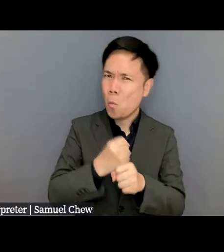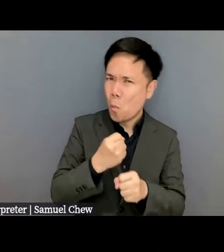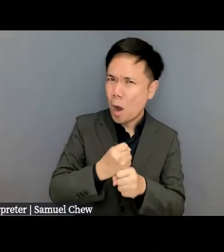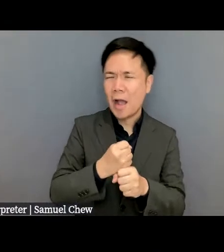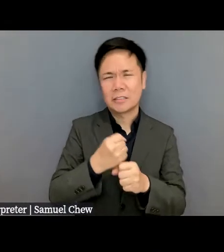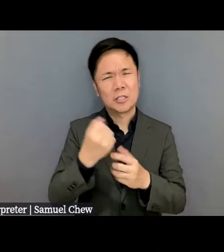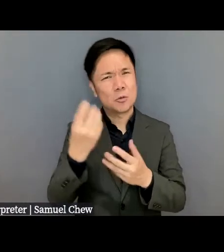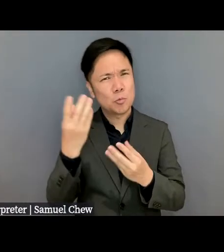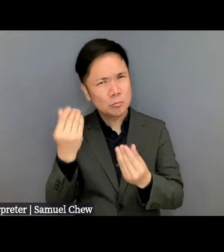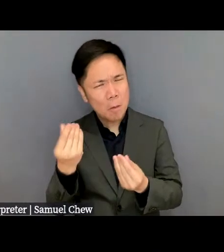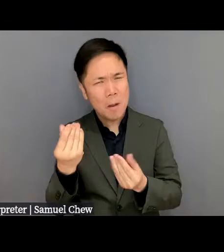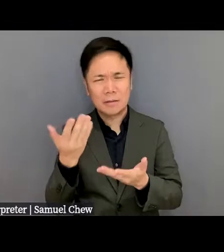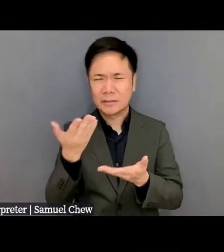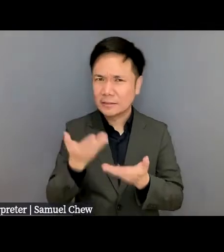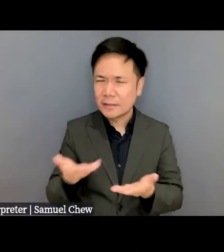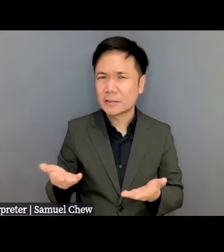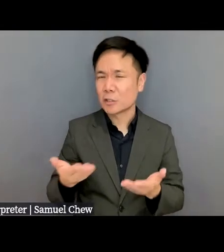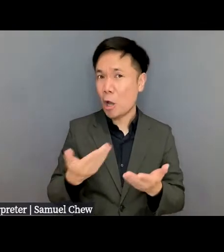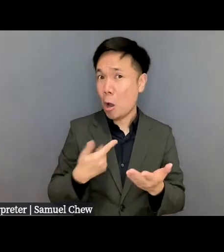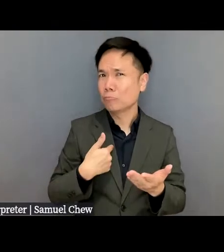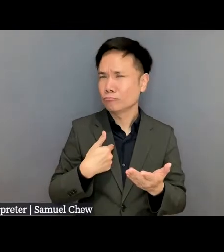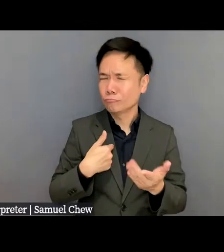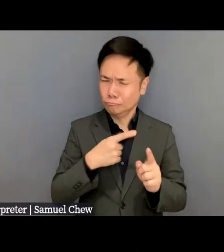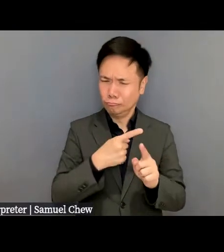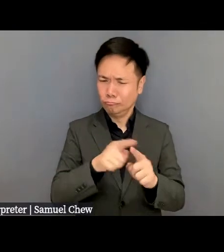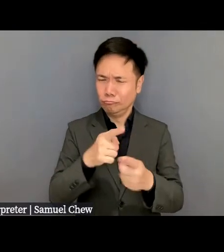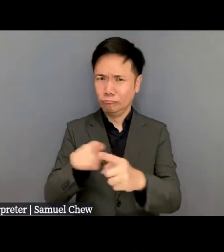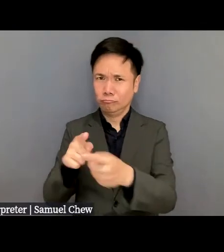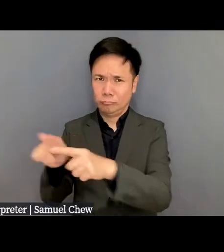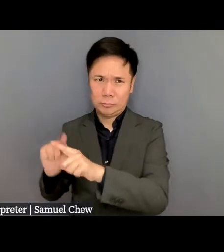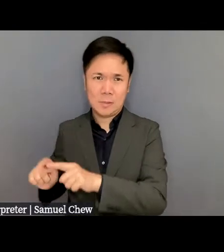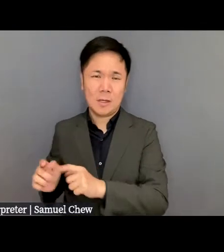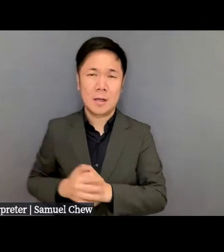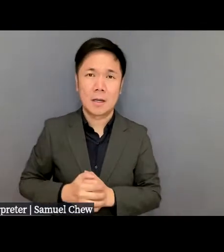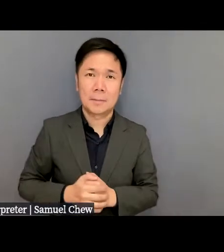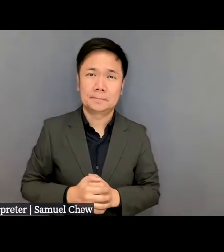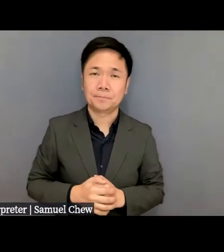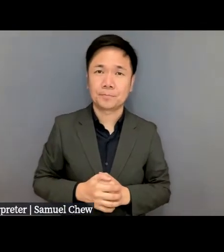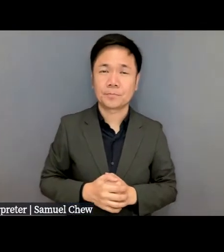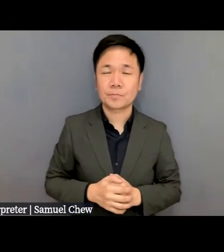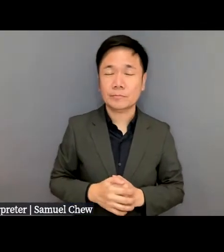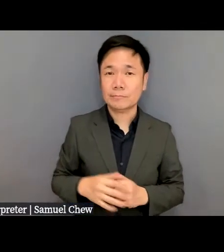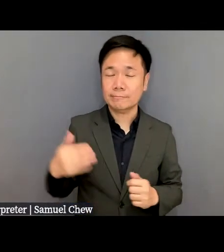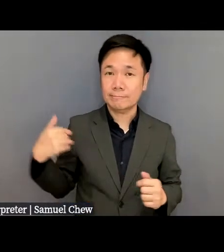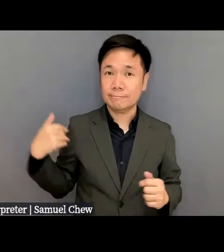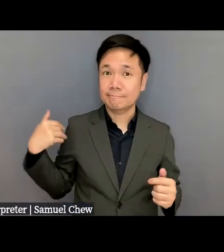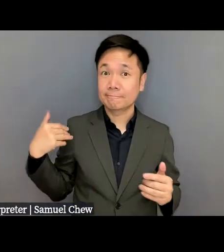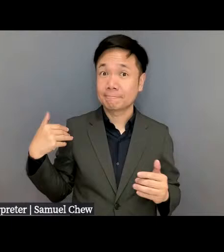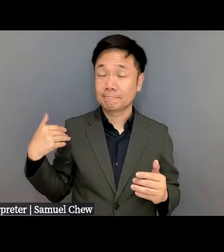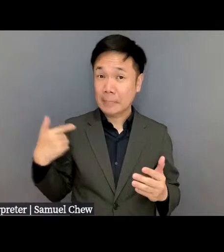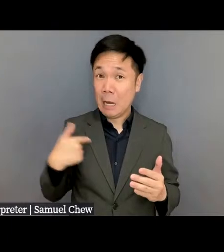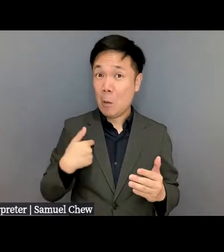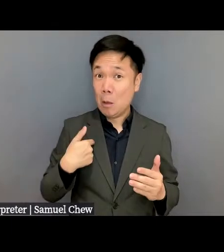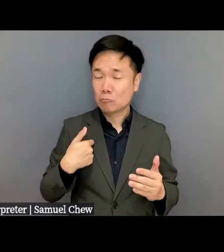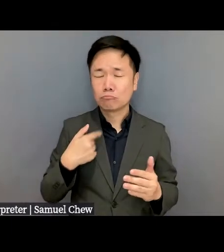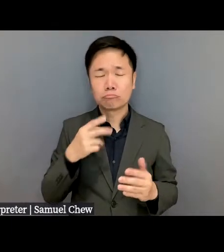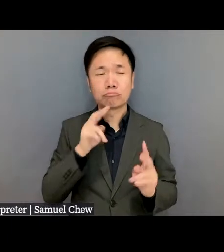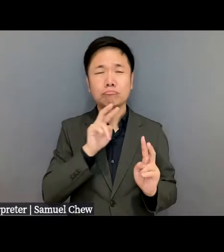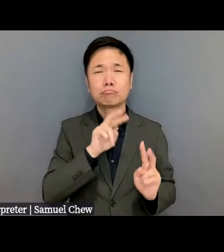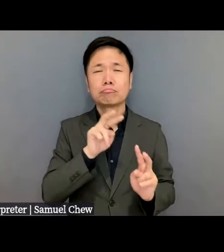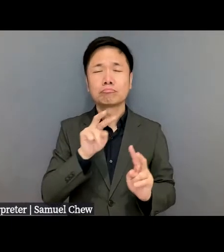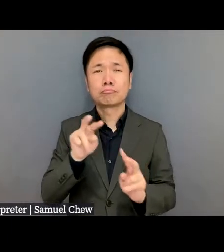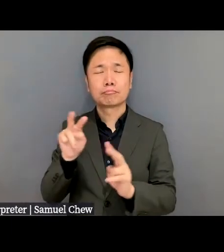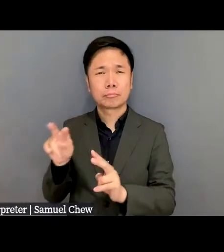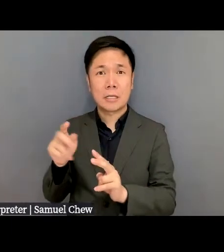will be in a different phase. But for our experience so far and for what we have seen for the world is